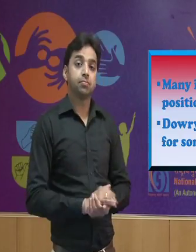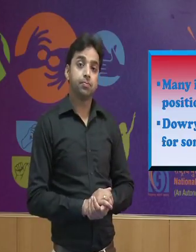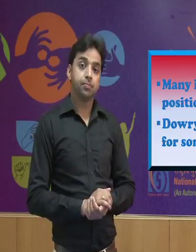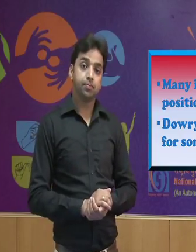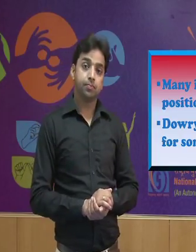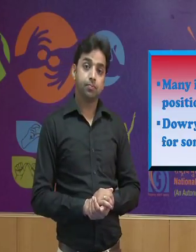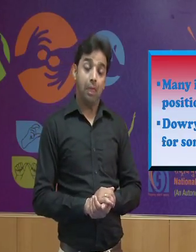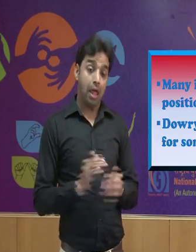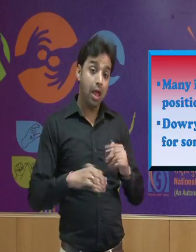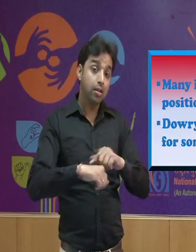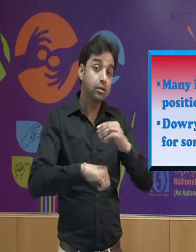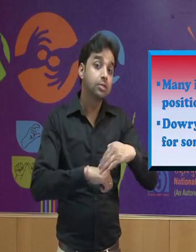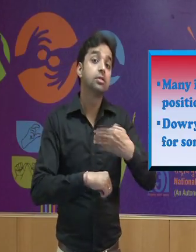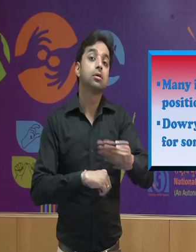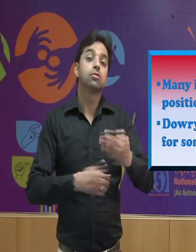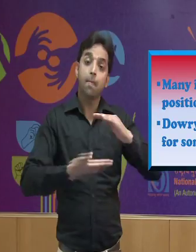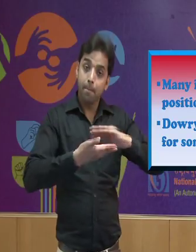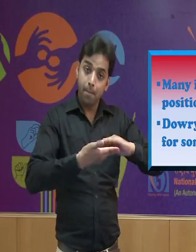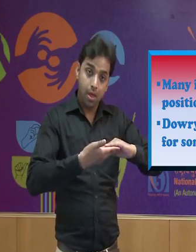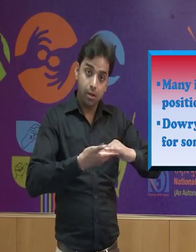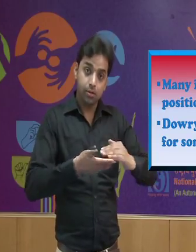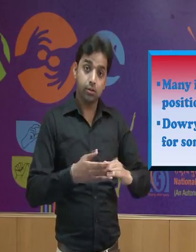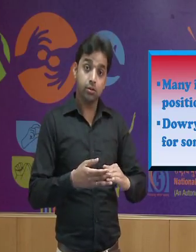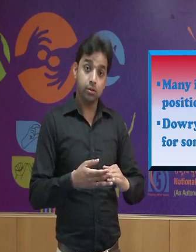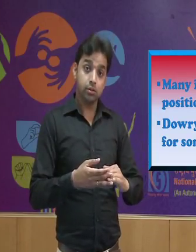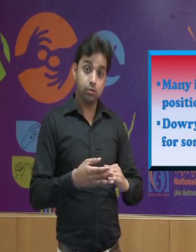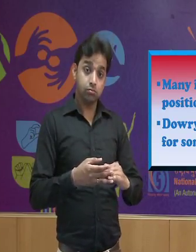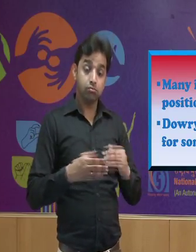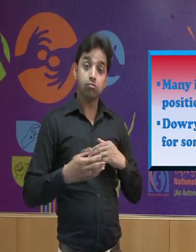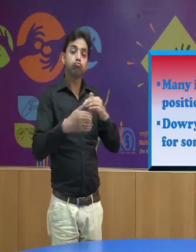At the time of marriage, dowry has to be given.